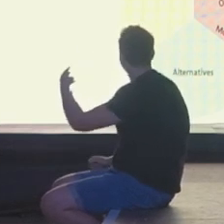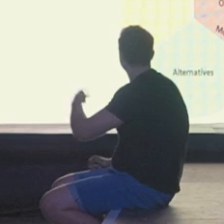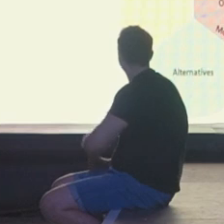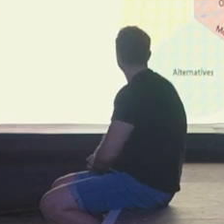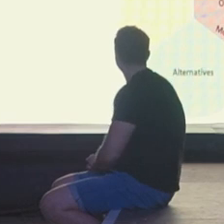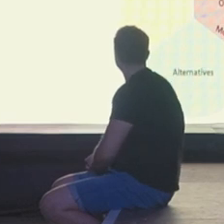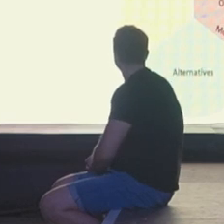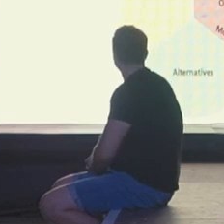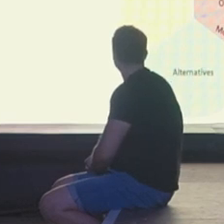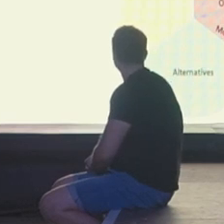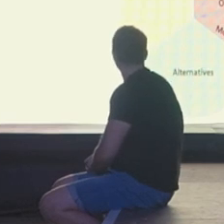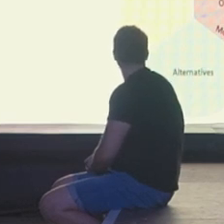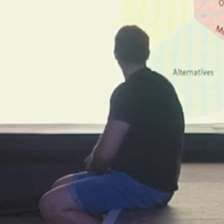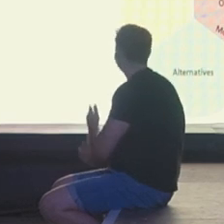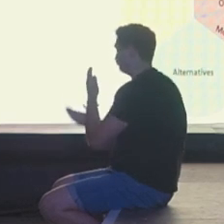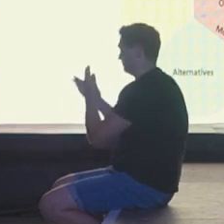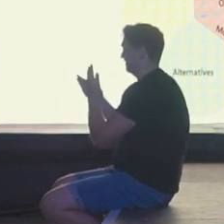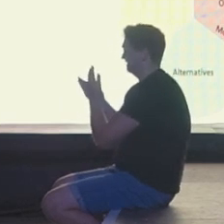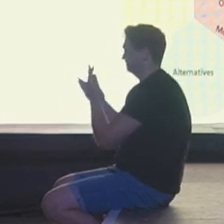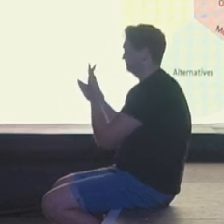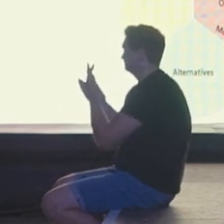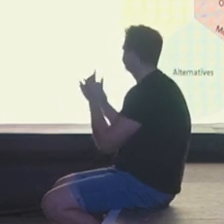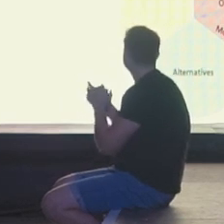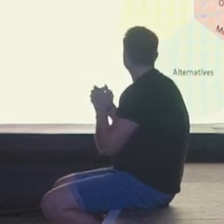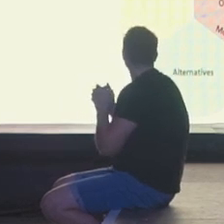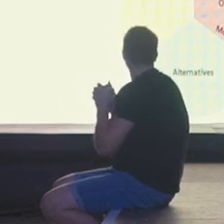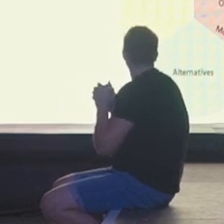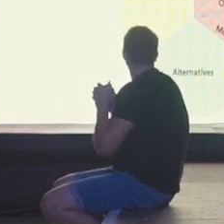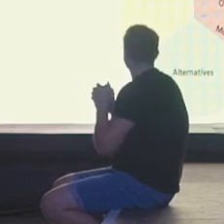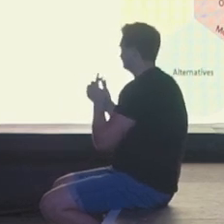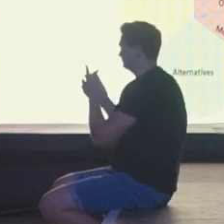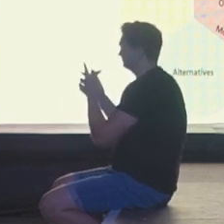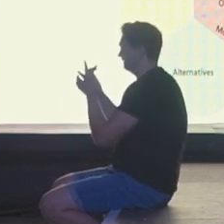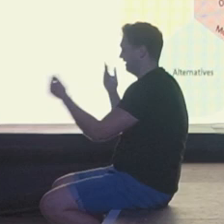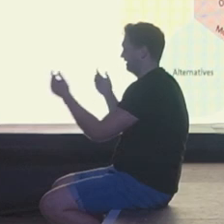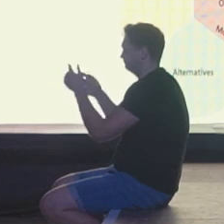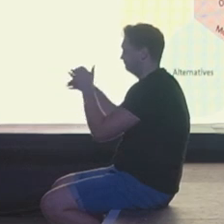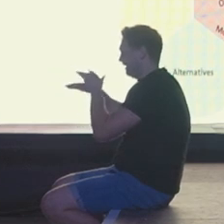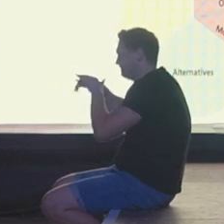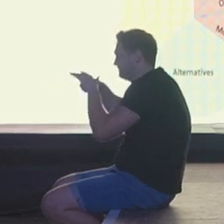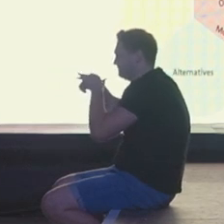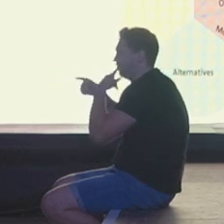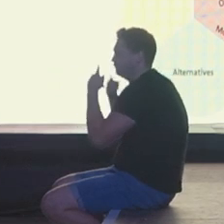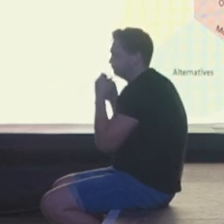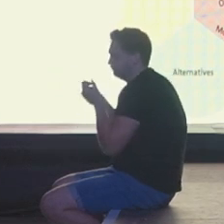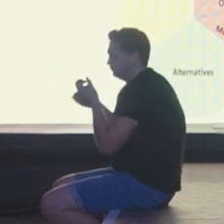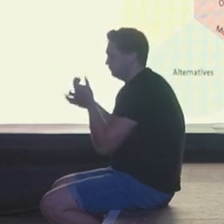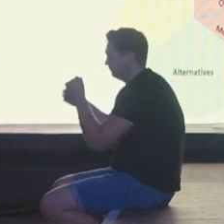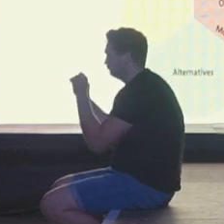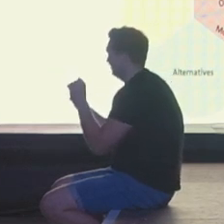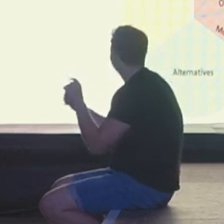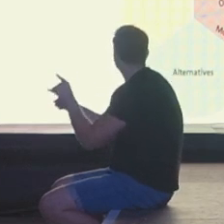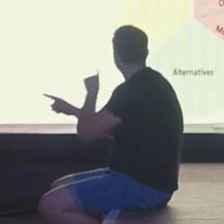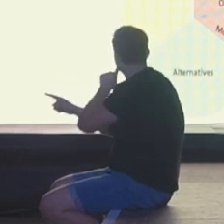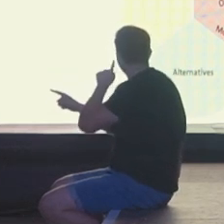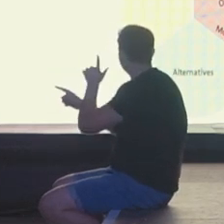in a second. But in essence, I'm going to give you a really shallow analysis of the animal rights movement. So for